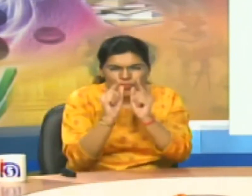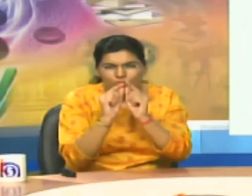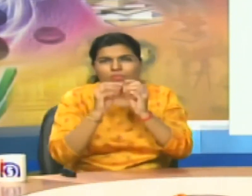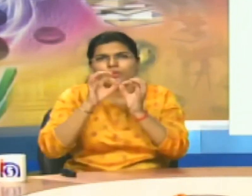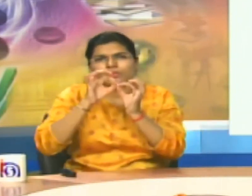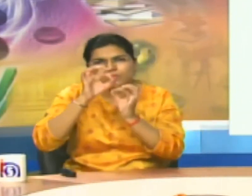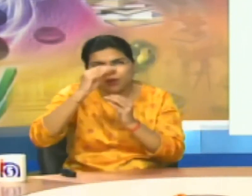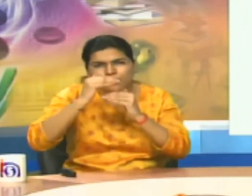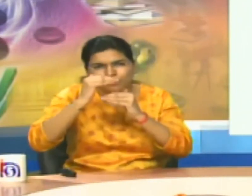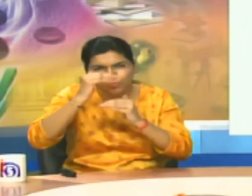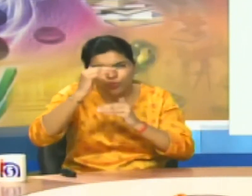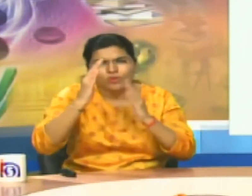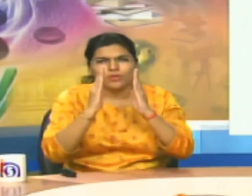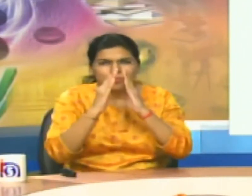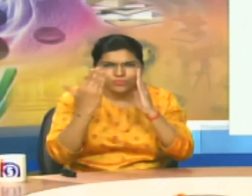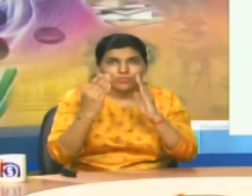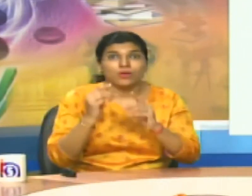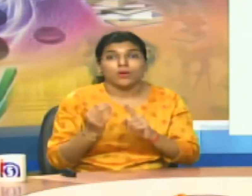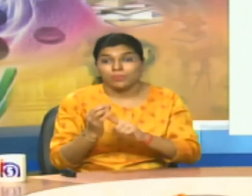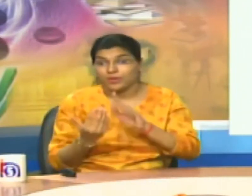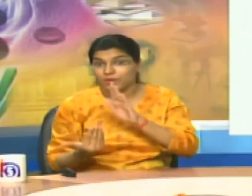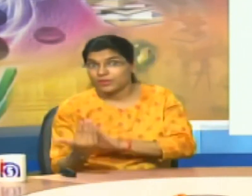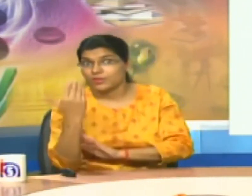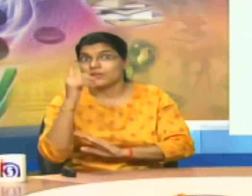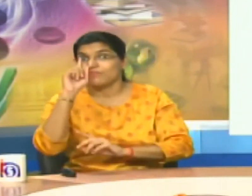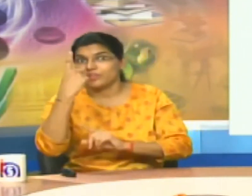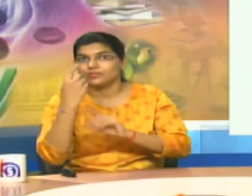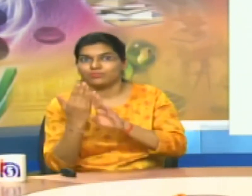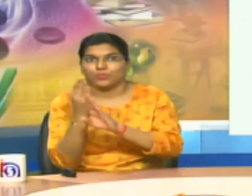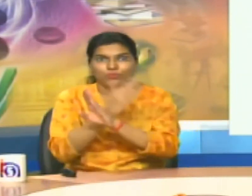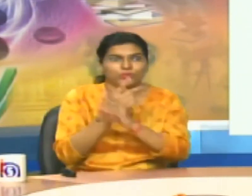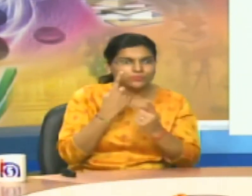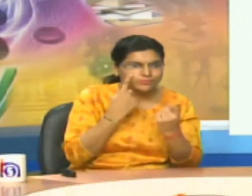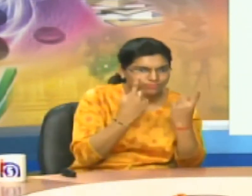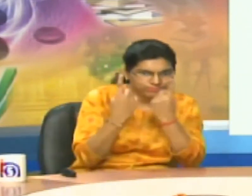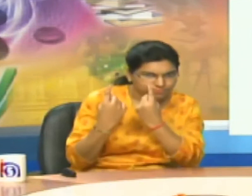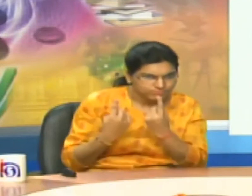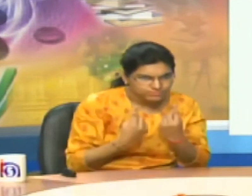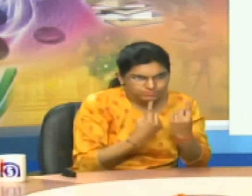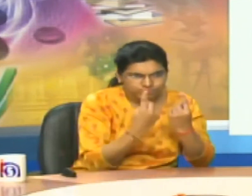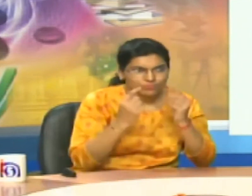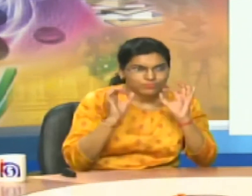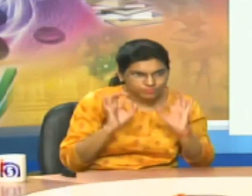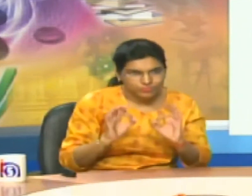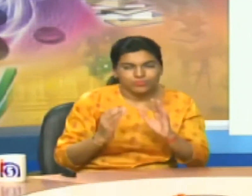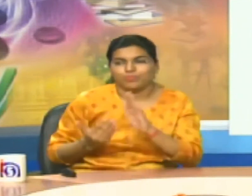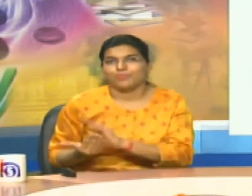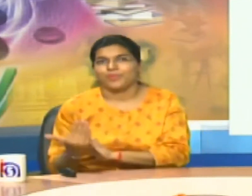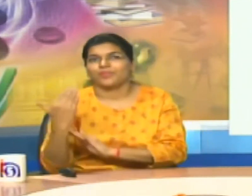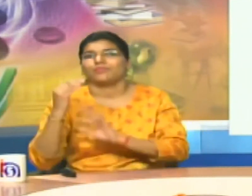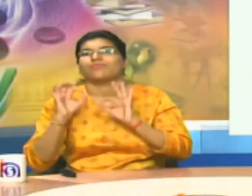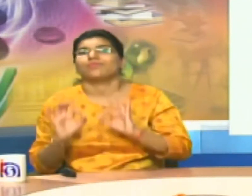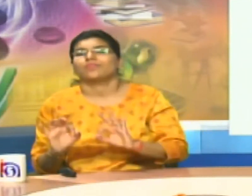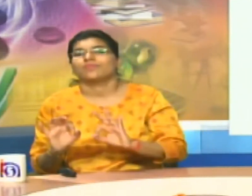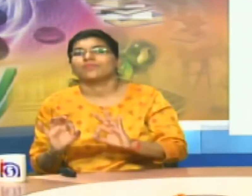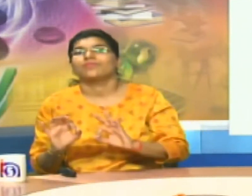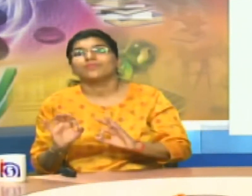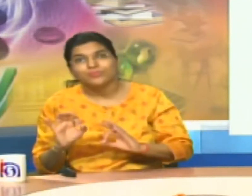And these shortcut keys, making this a bold or select some